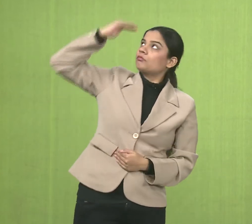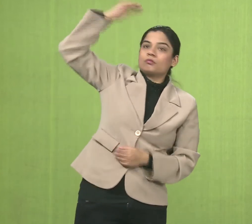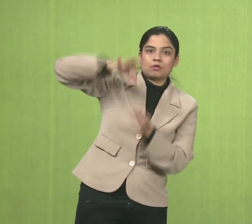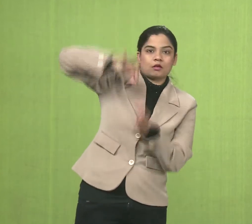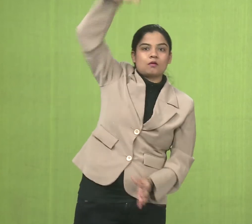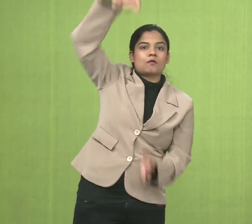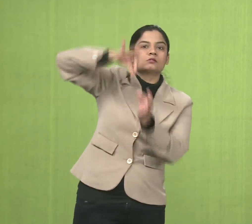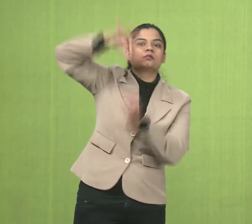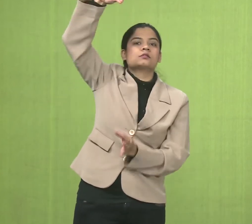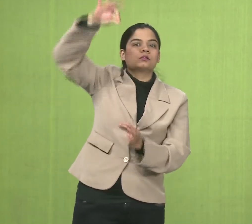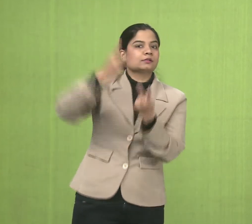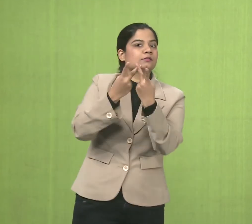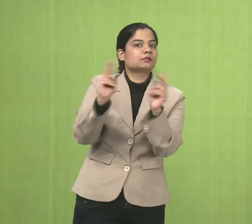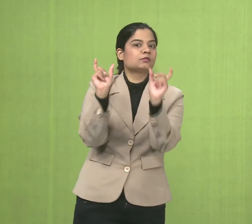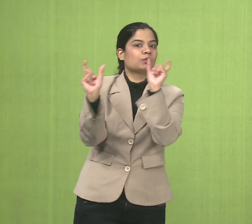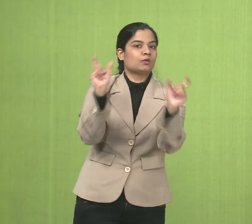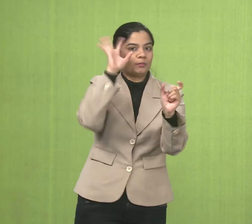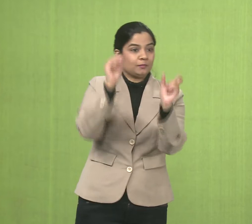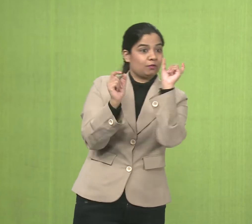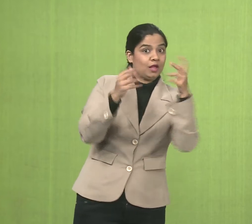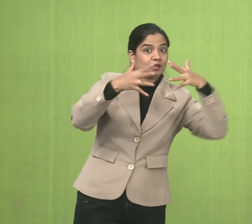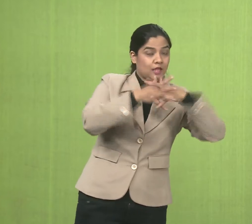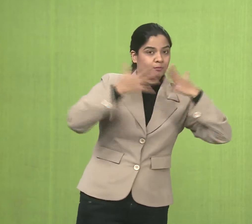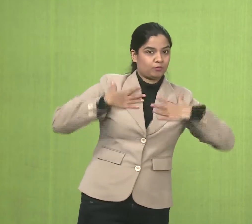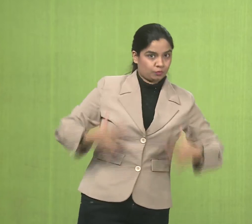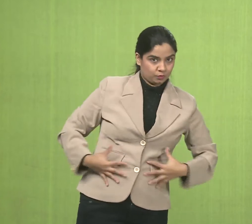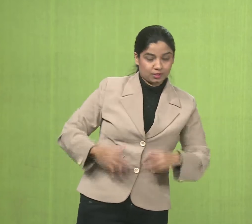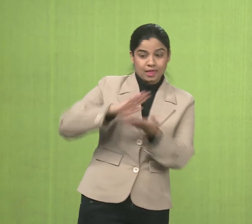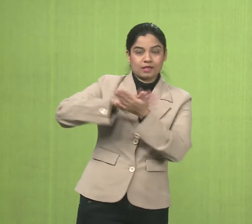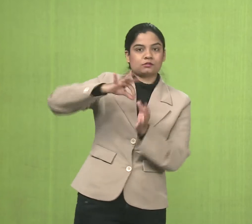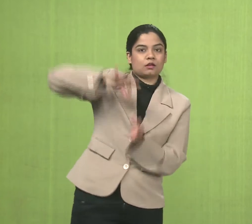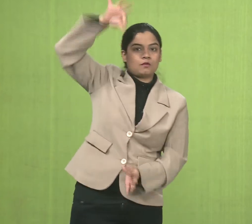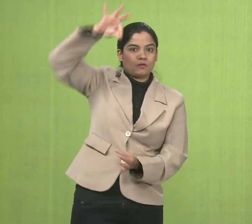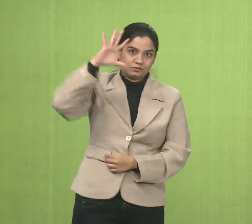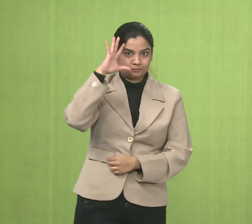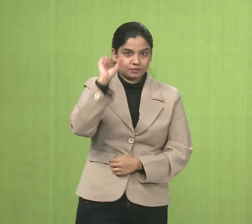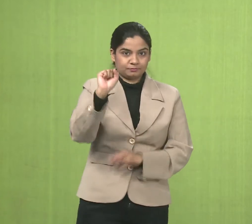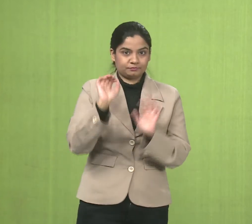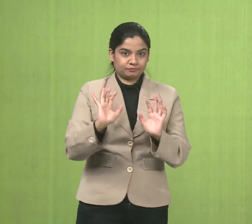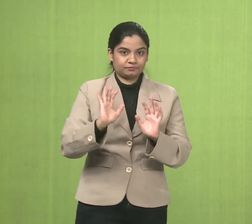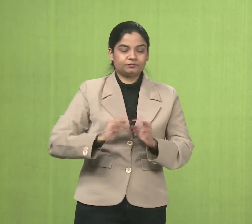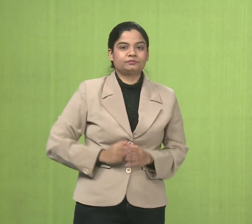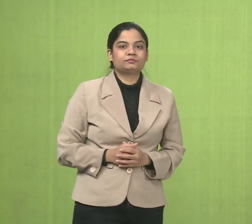is how much is the person's measurement. Weight is heaviness, height is